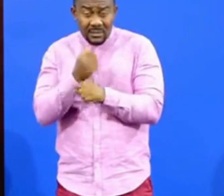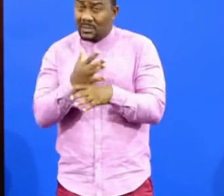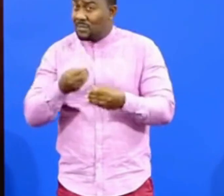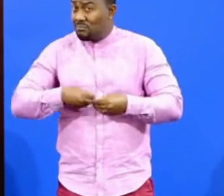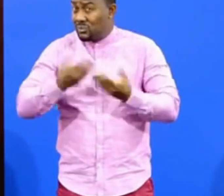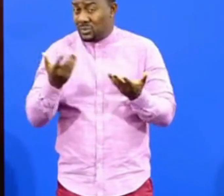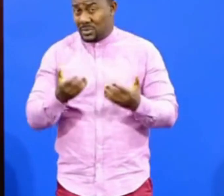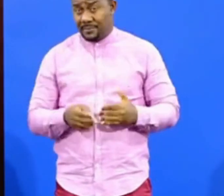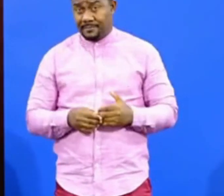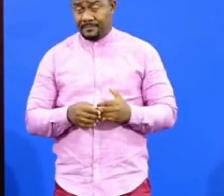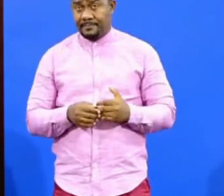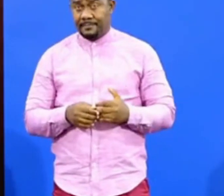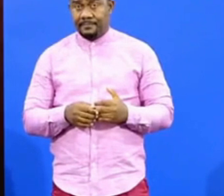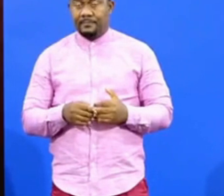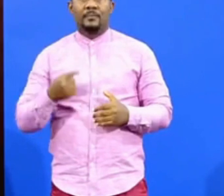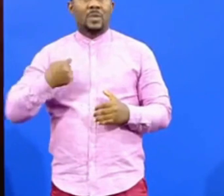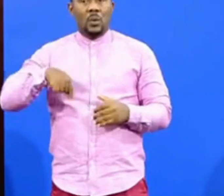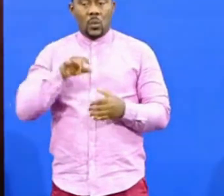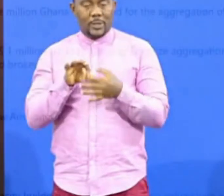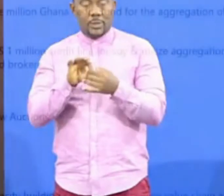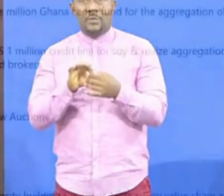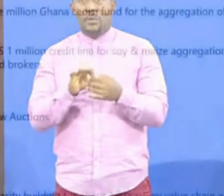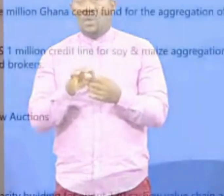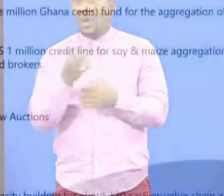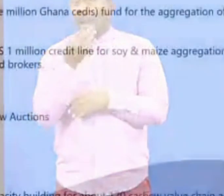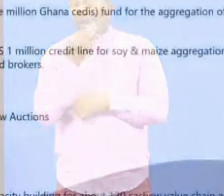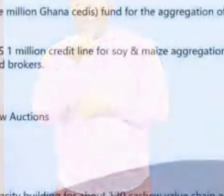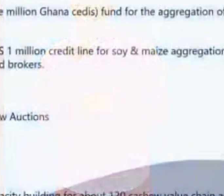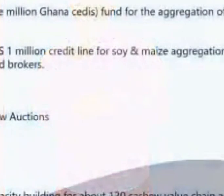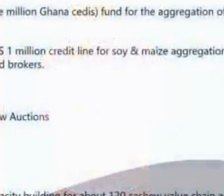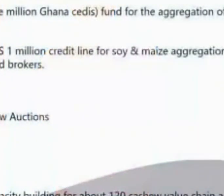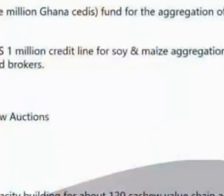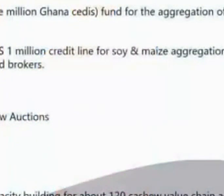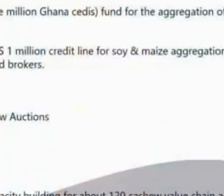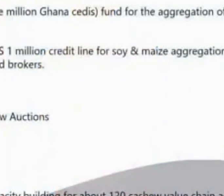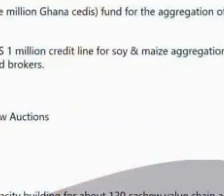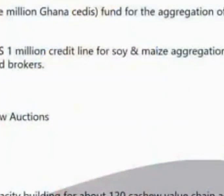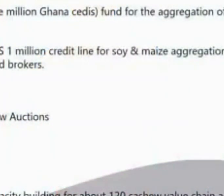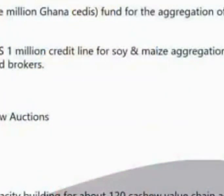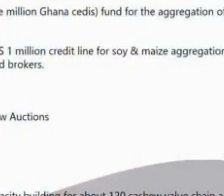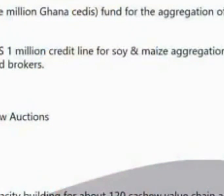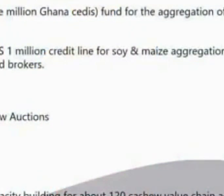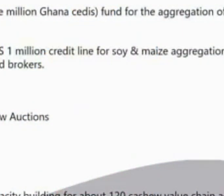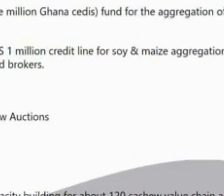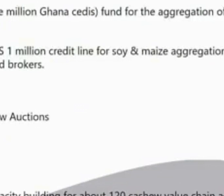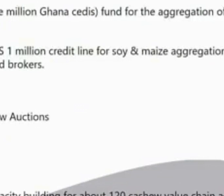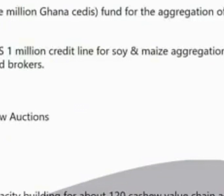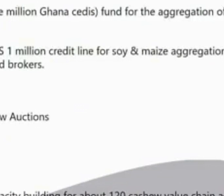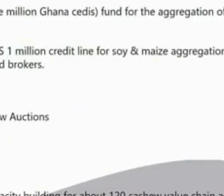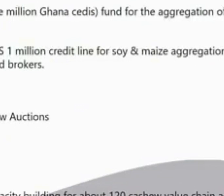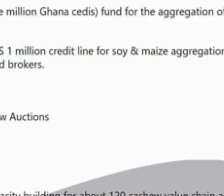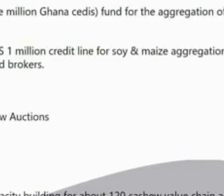we work very closely with the Ministry of Food and Agriculture, and we also work closely with the Ministry of Trade and Industry. So already it's